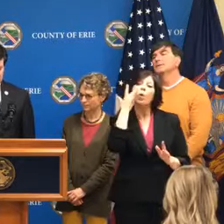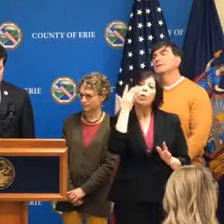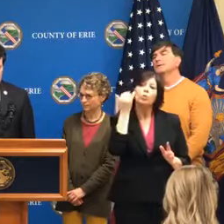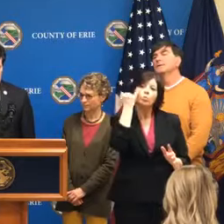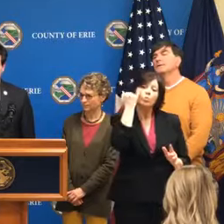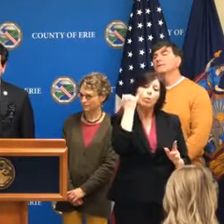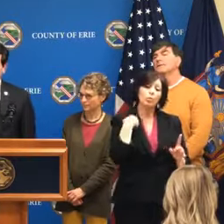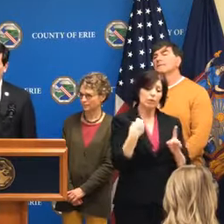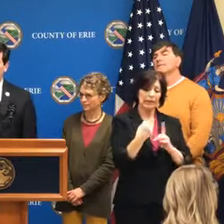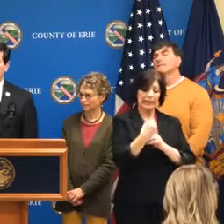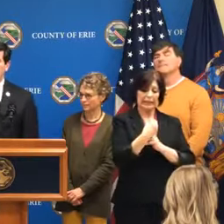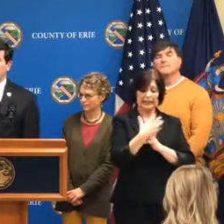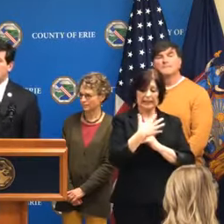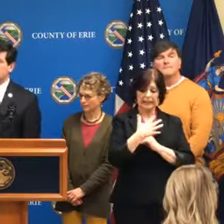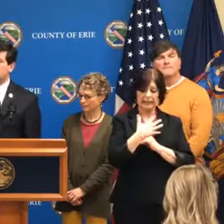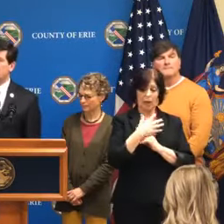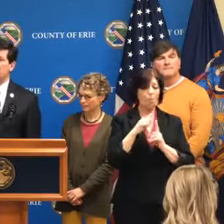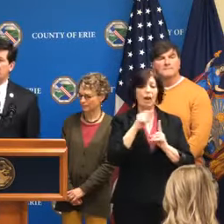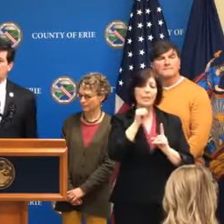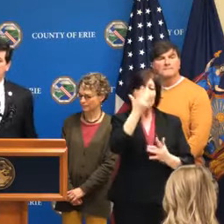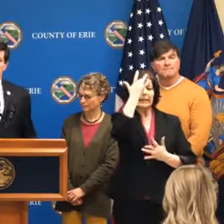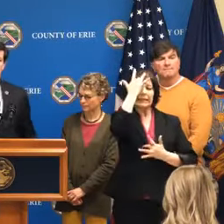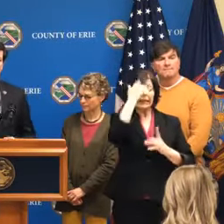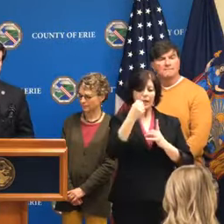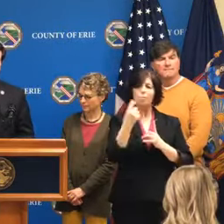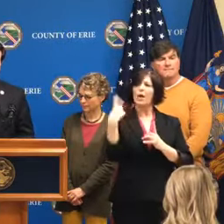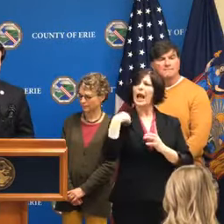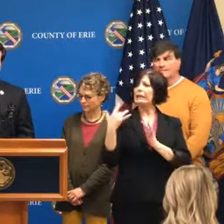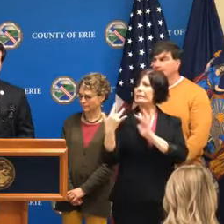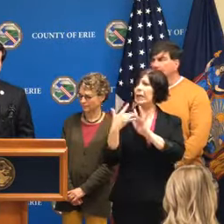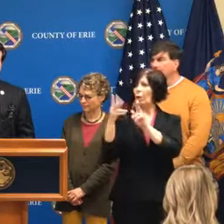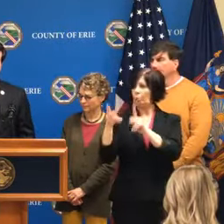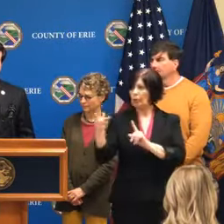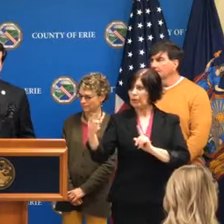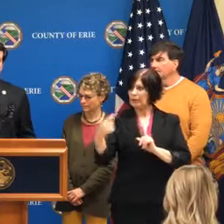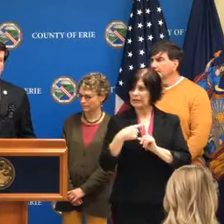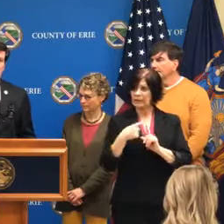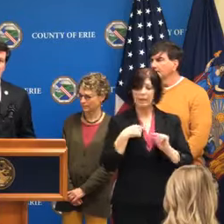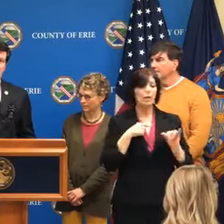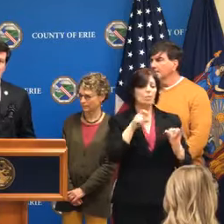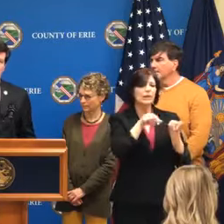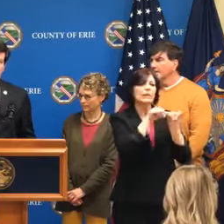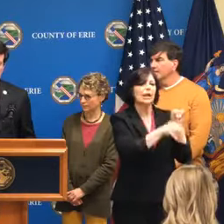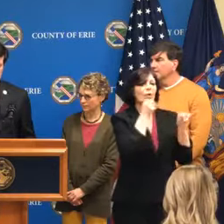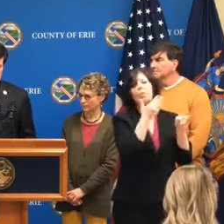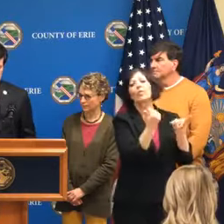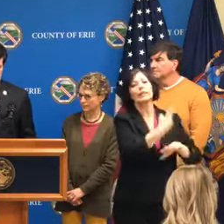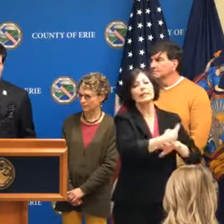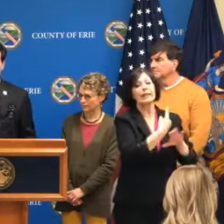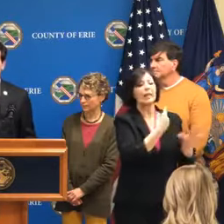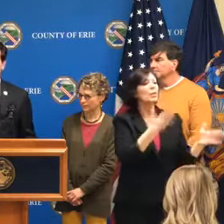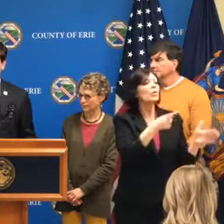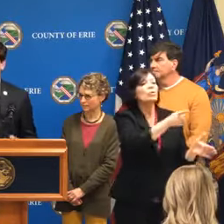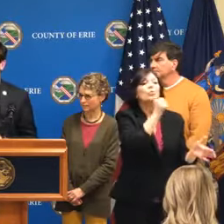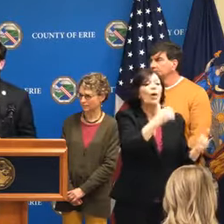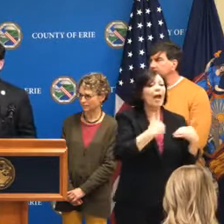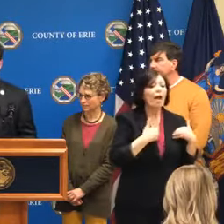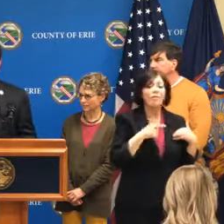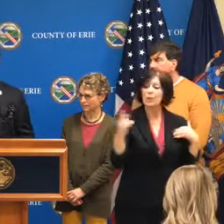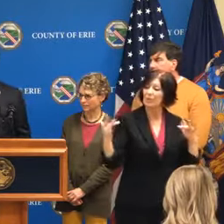members must stay home for the 14-day incubation period. So just because you don't have it, but maybe someone else in your family does, you're